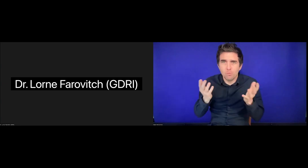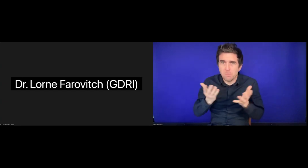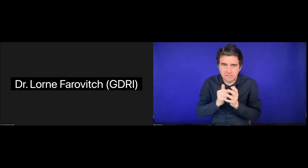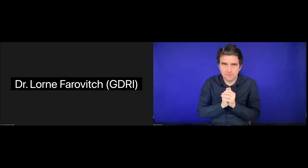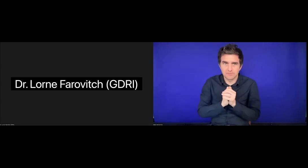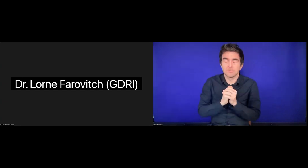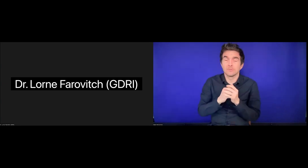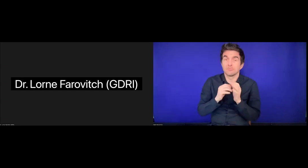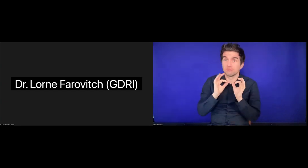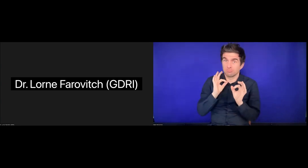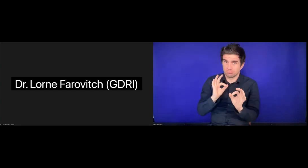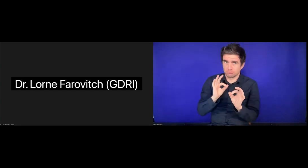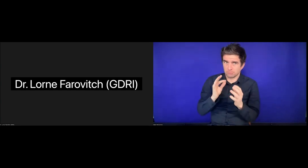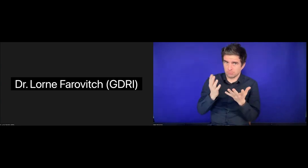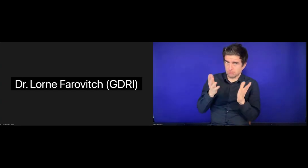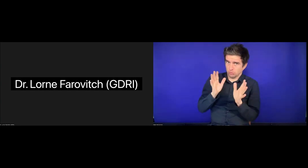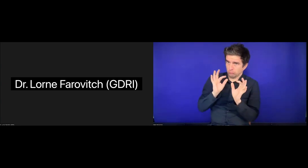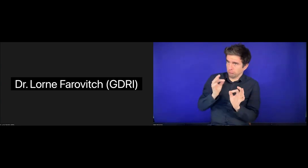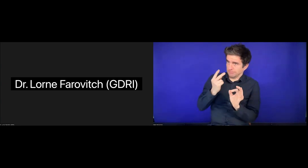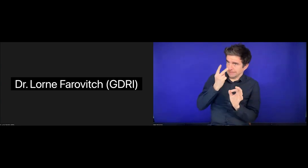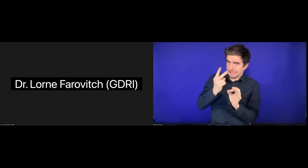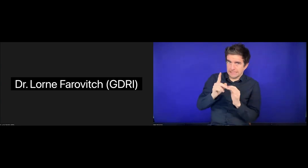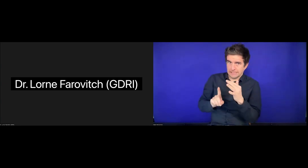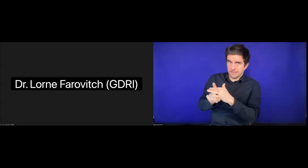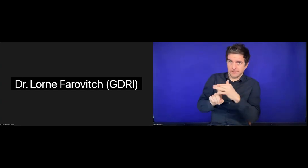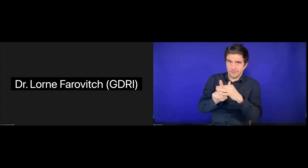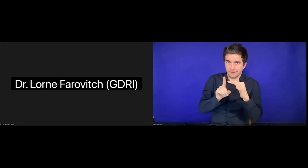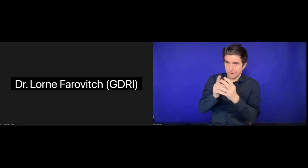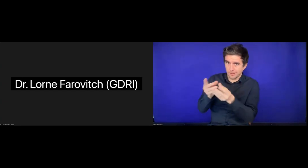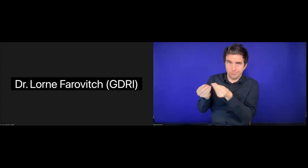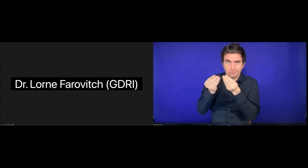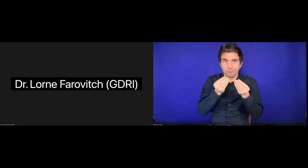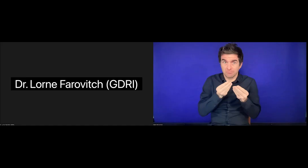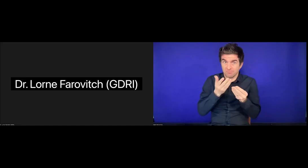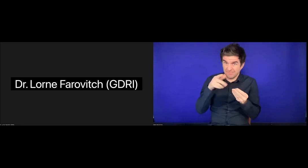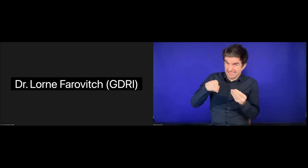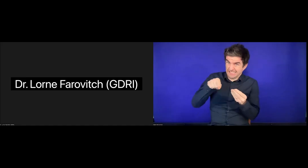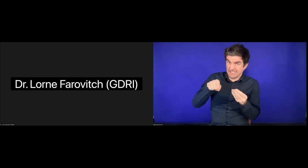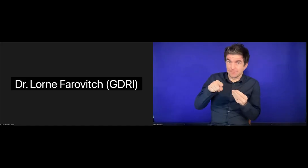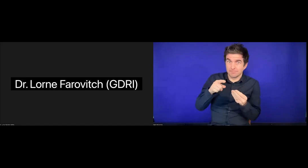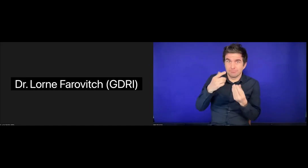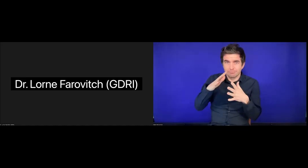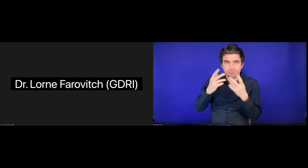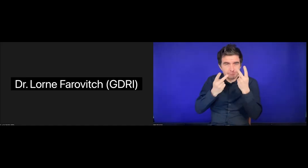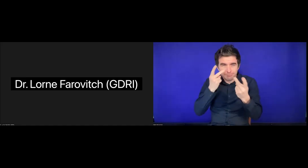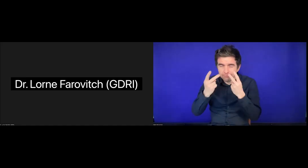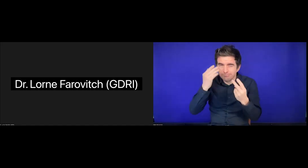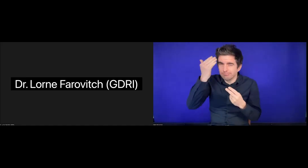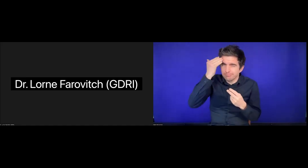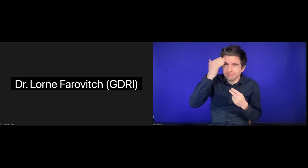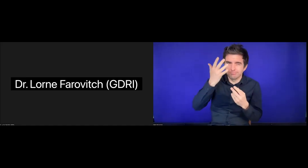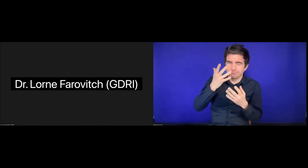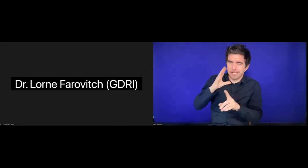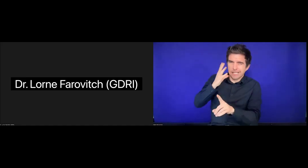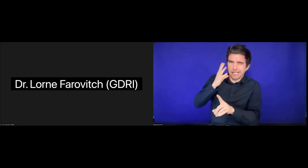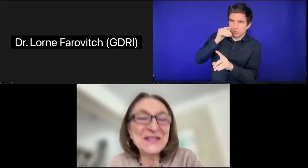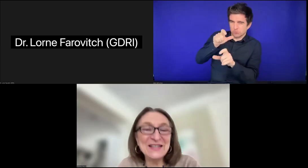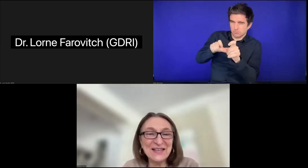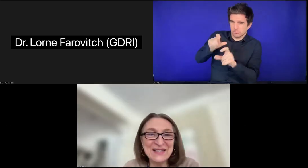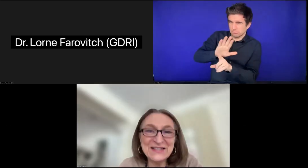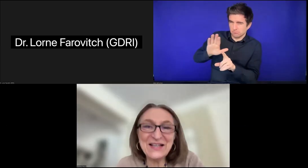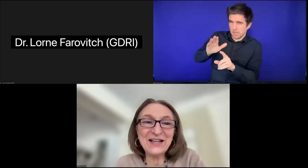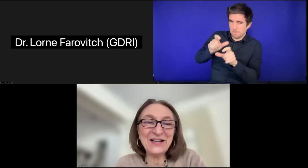people with disability. We've dedicated, sorry, I forgot to turn on my camera. Okay, I'm here.